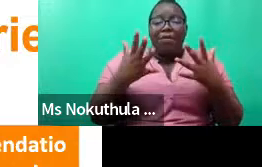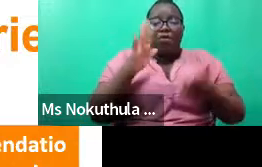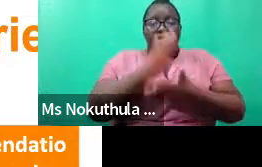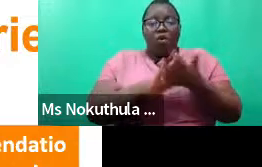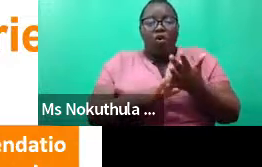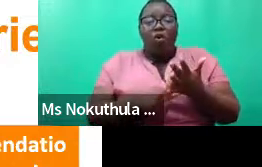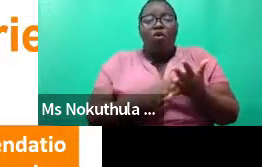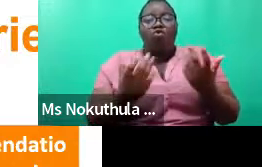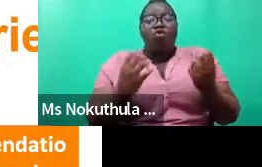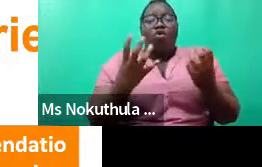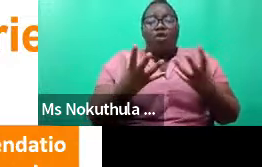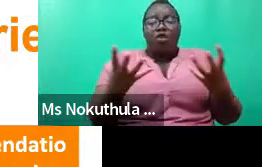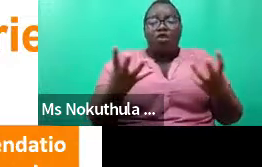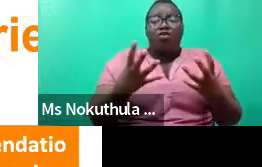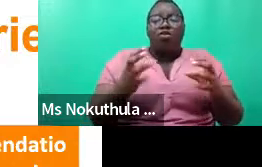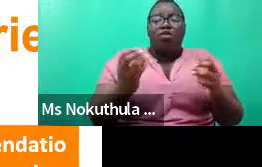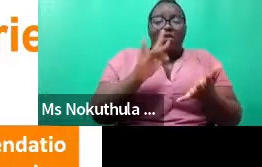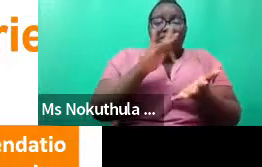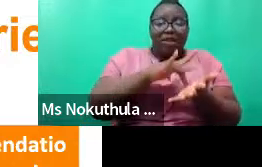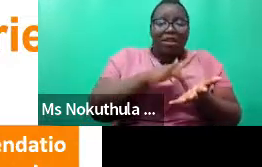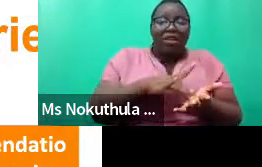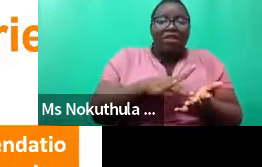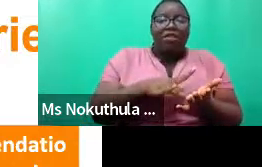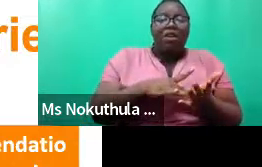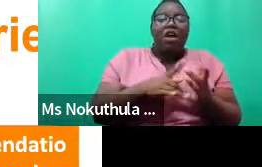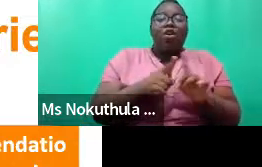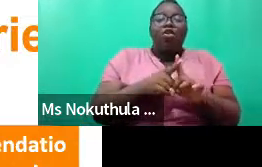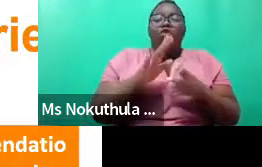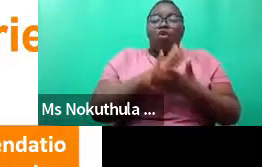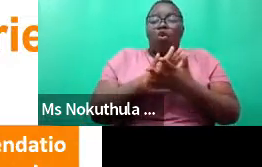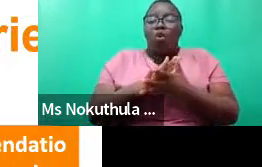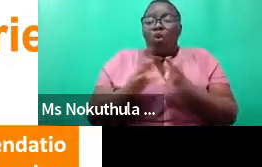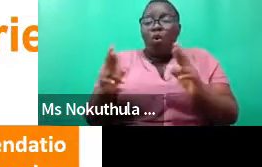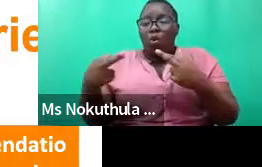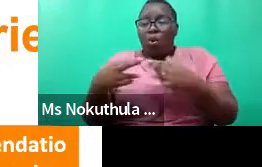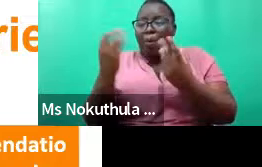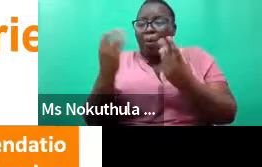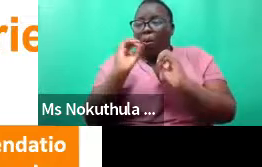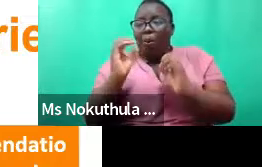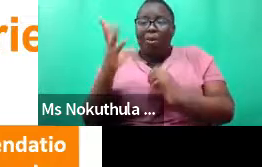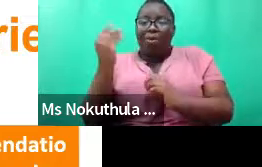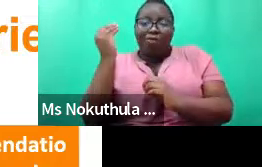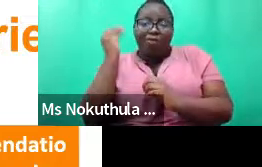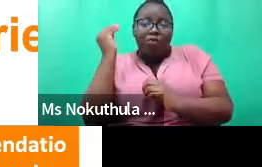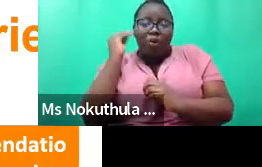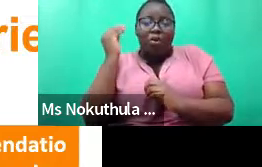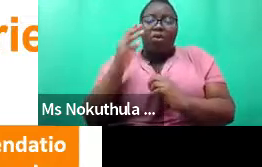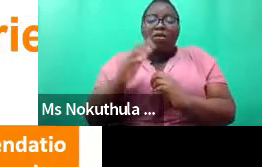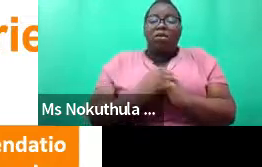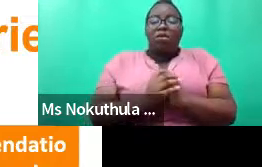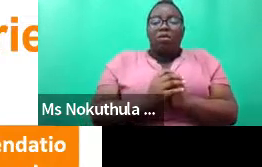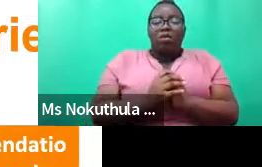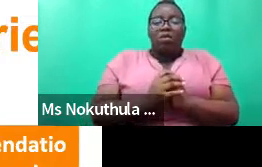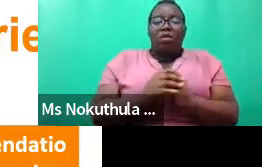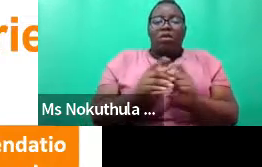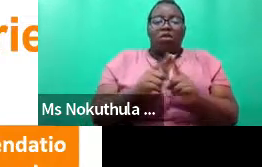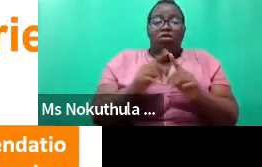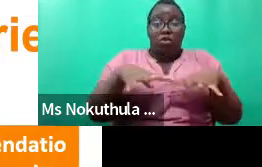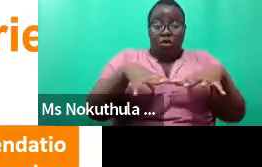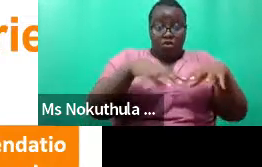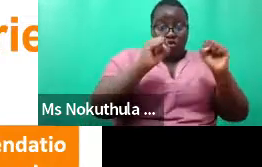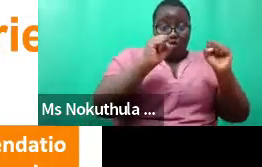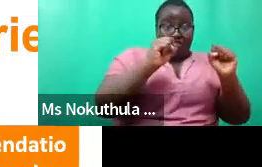go to the other room that is not having the noise. Or due to load shedding as well, they had a problem with